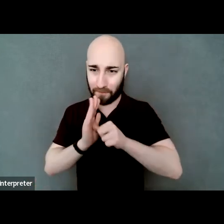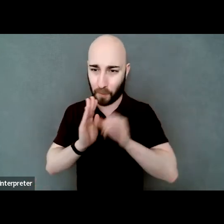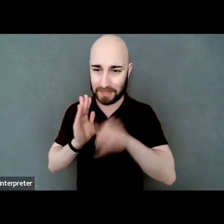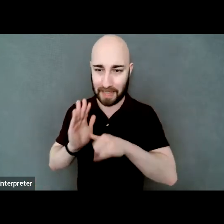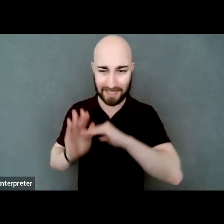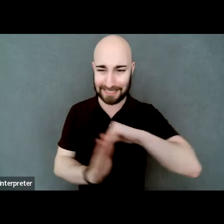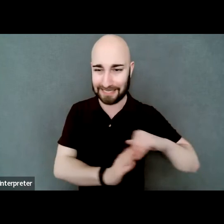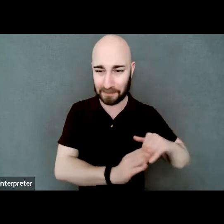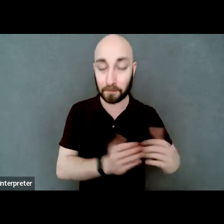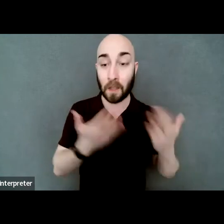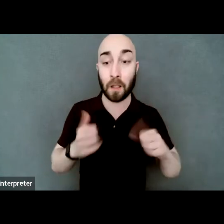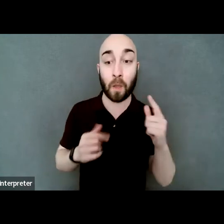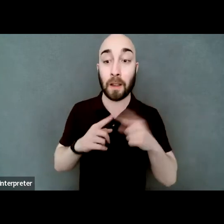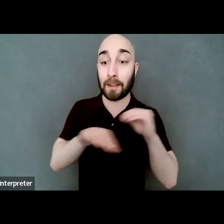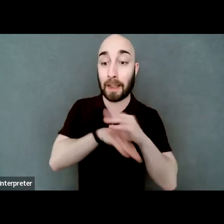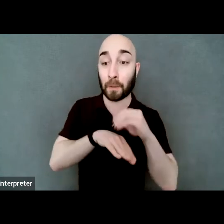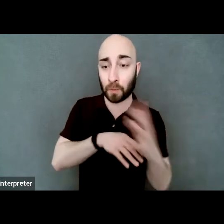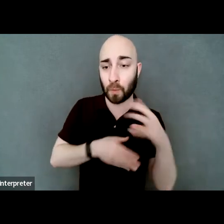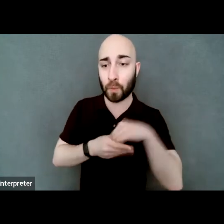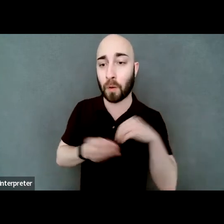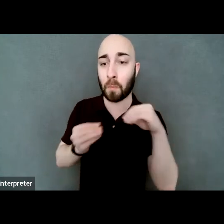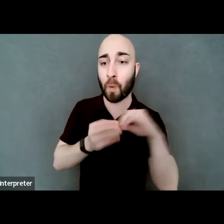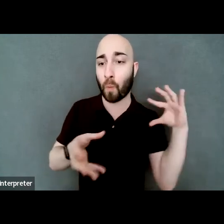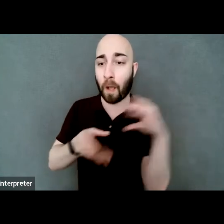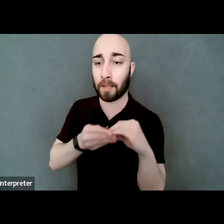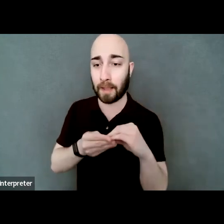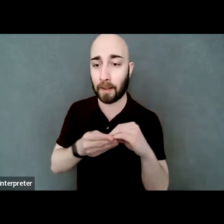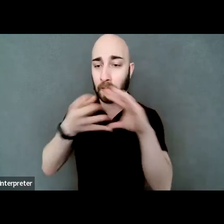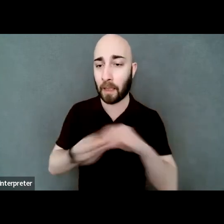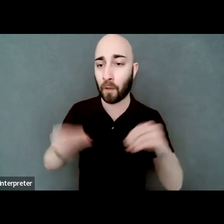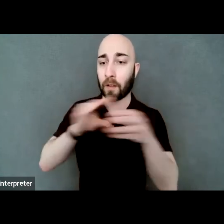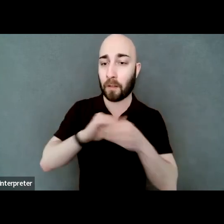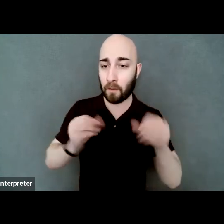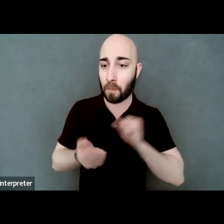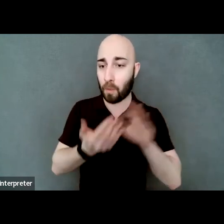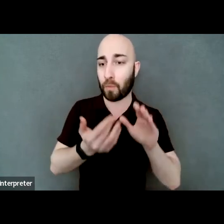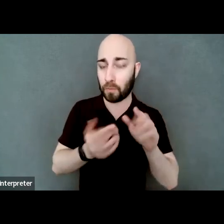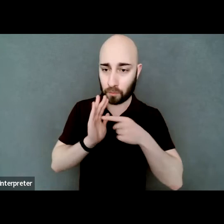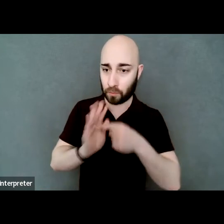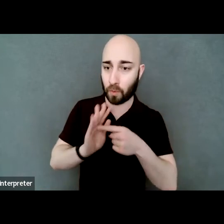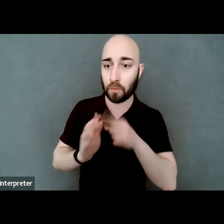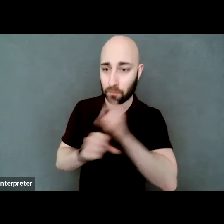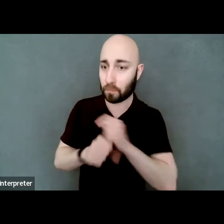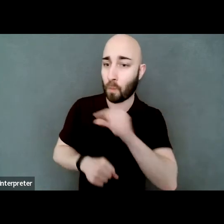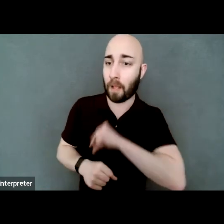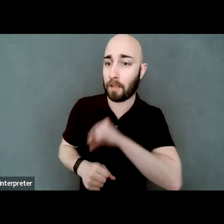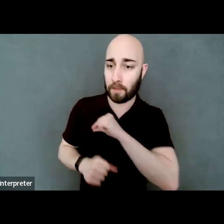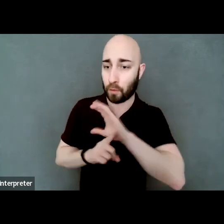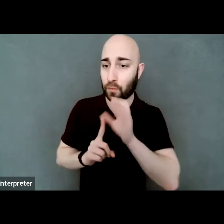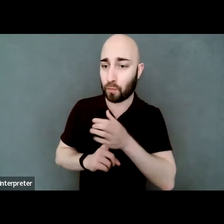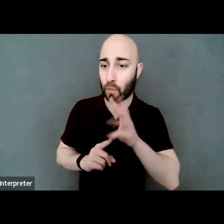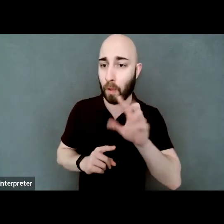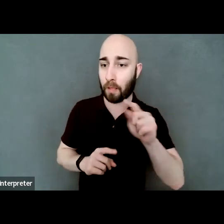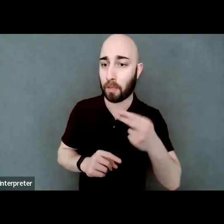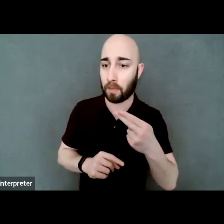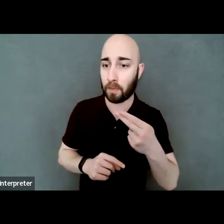counselor incorporated more qualitative narrative approaches to assessment that highlight cultural wealth. So Dr. Smith, Brian